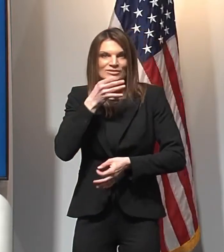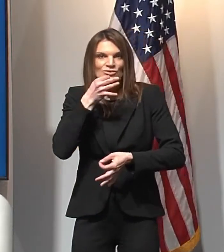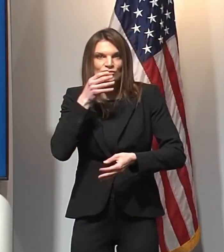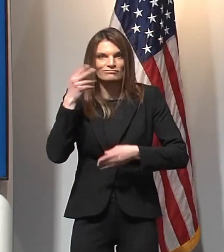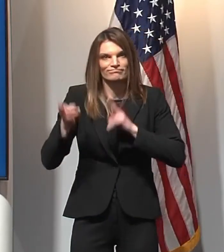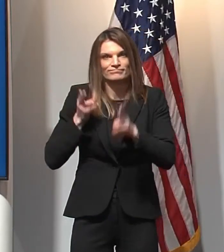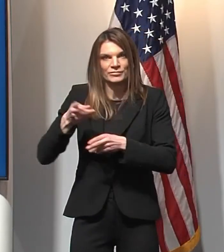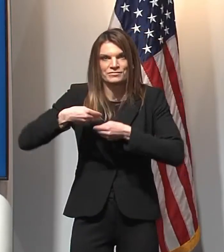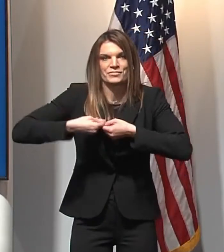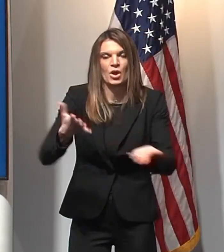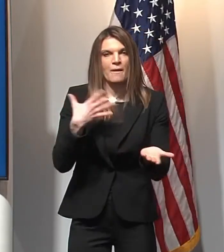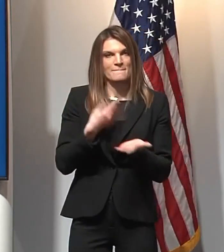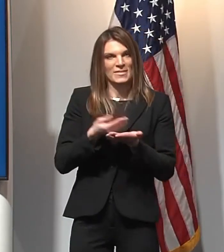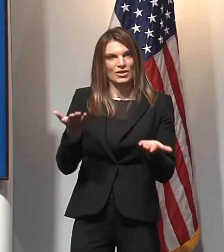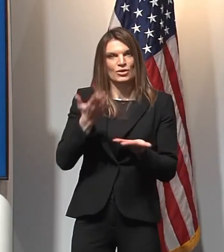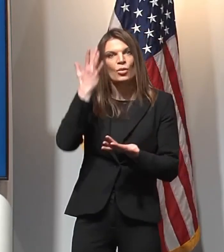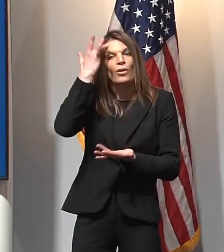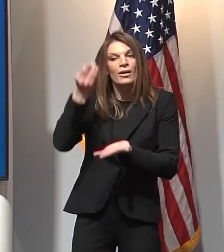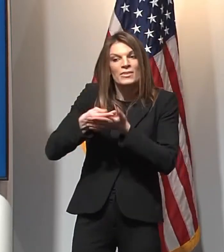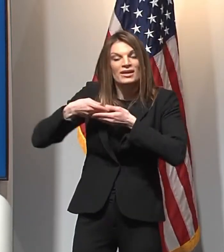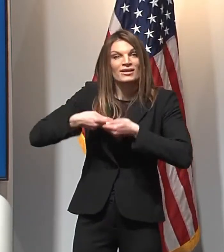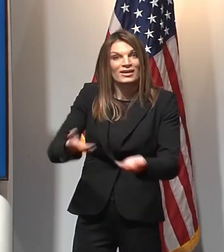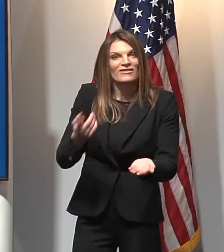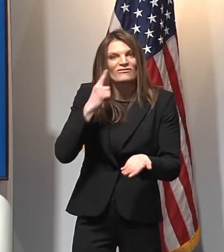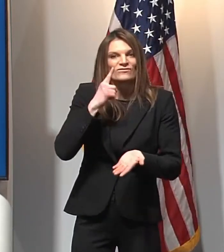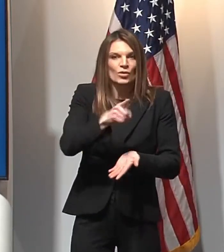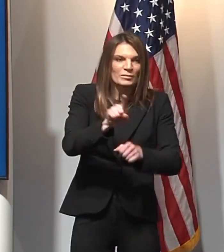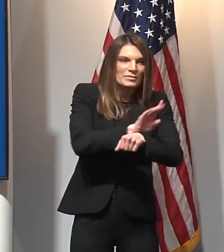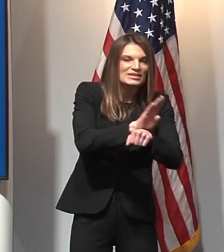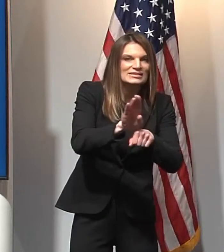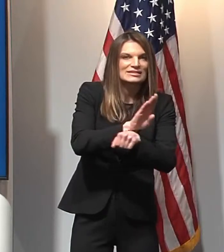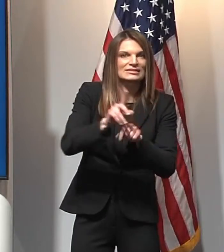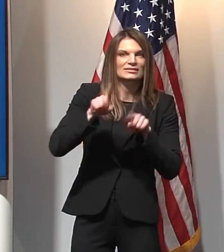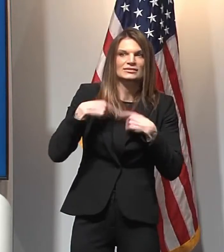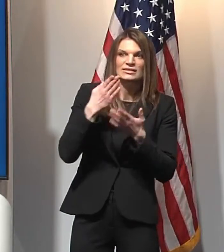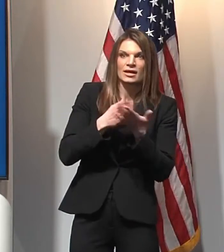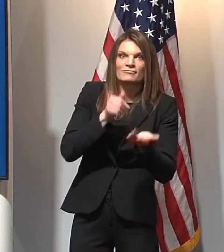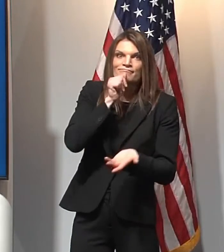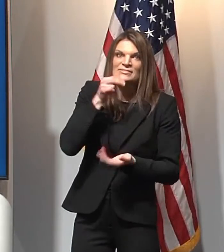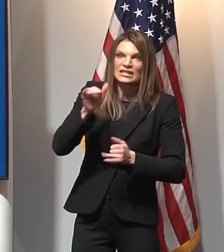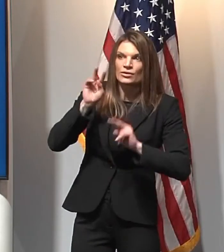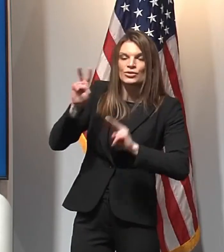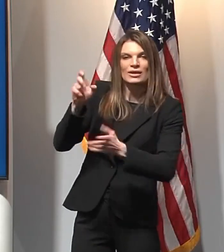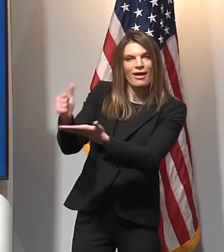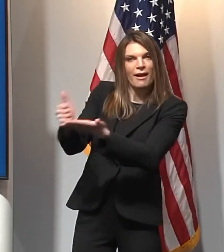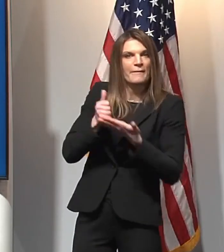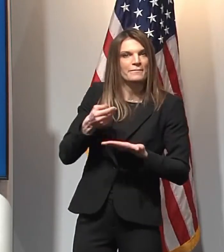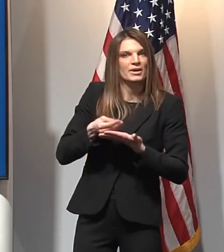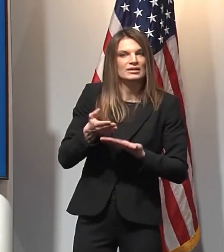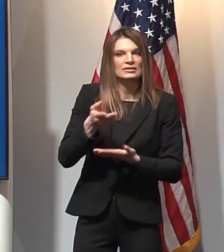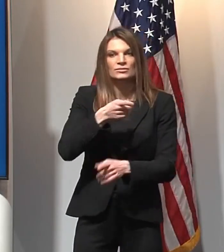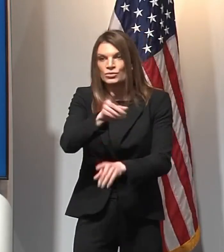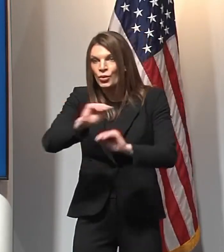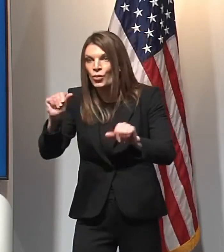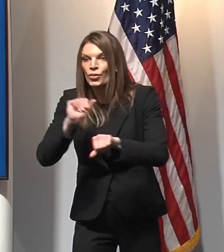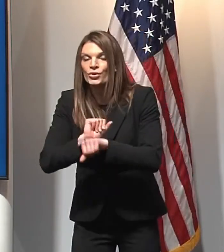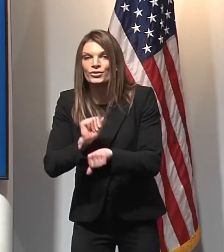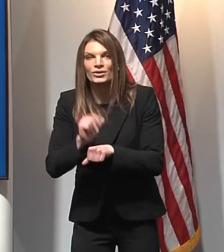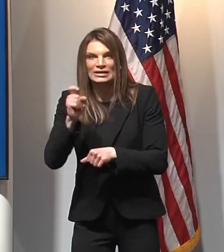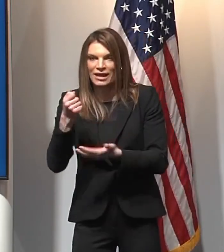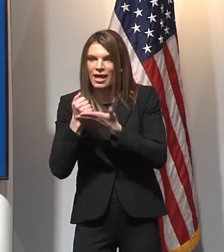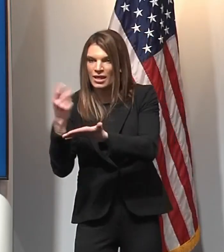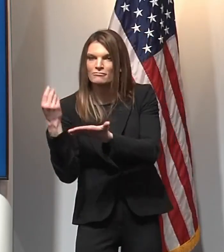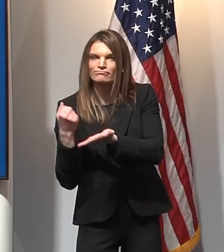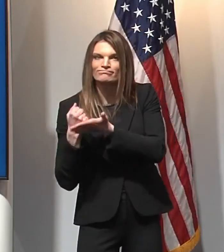quickly into our economy to help businesses that were left out of other relief over the course of the last year, to help people who've been unemployed throughout this